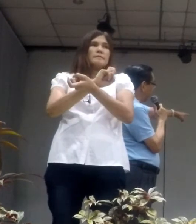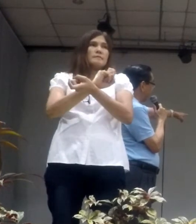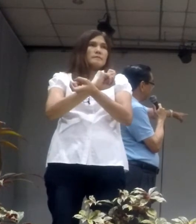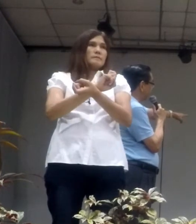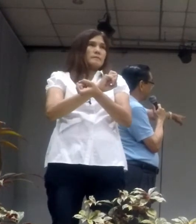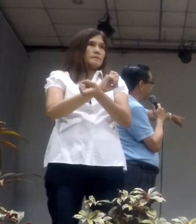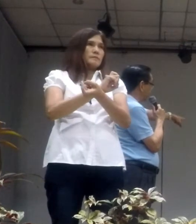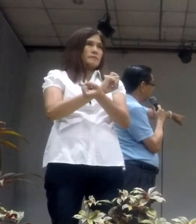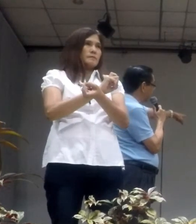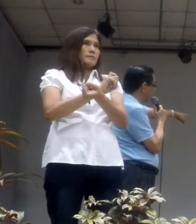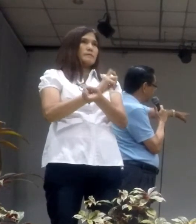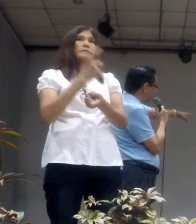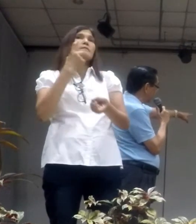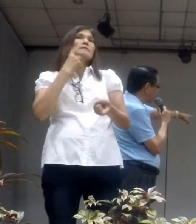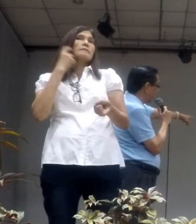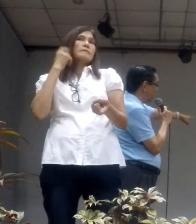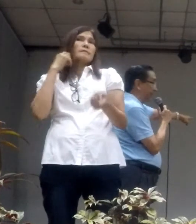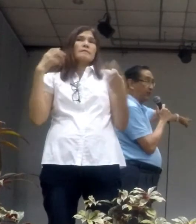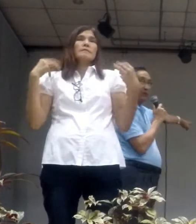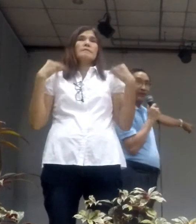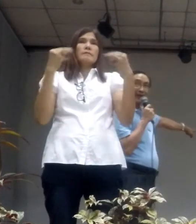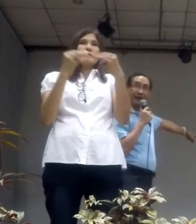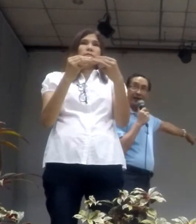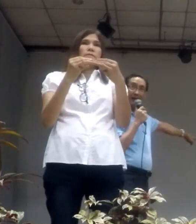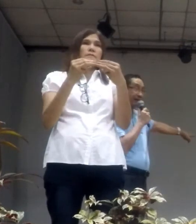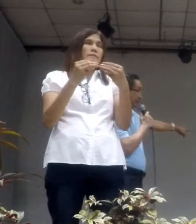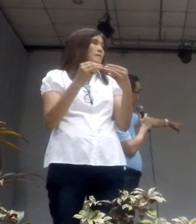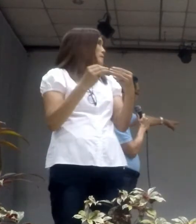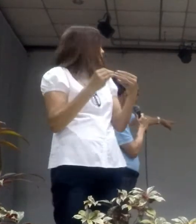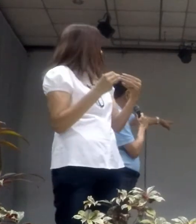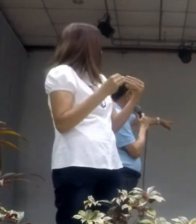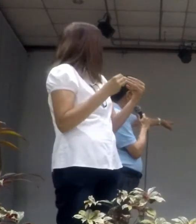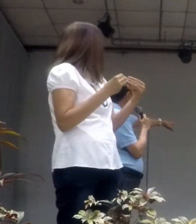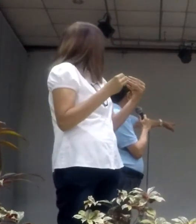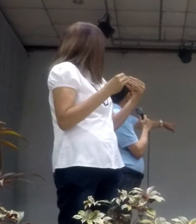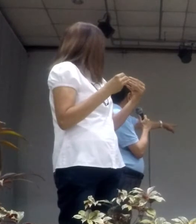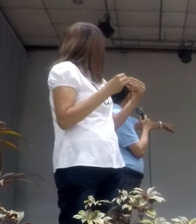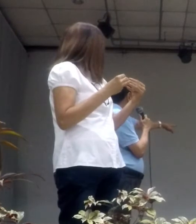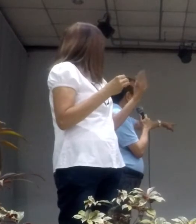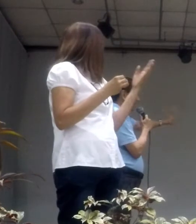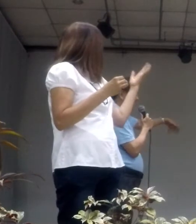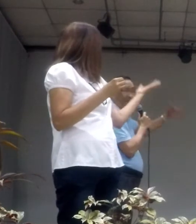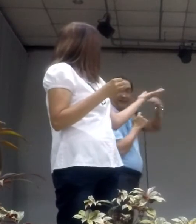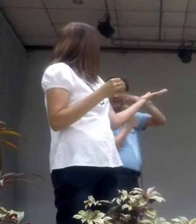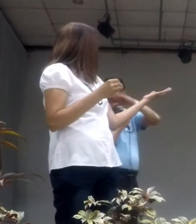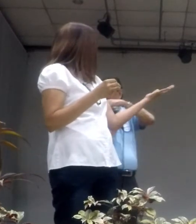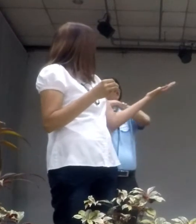For deaf members, it will now be called regular. And